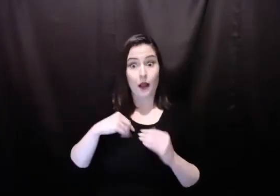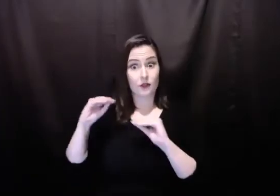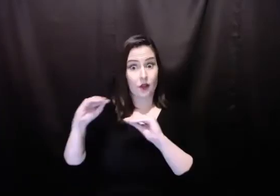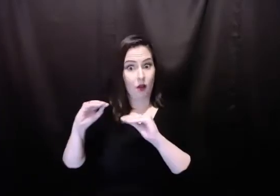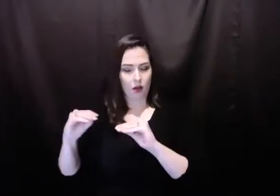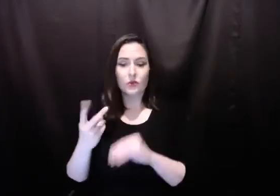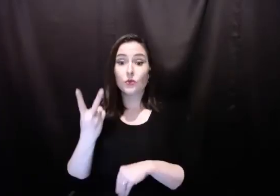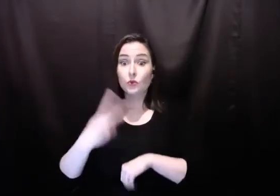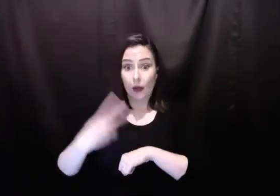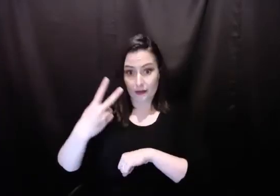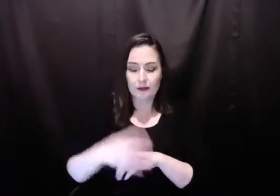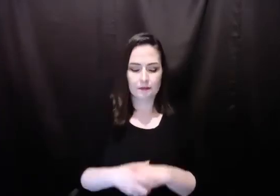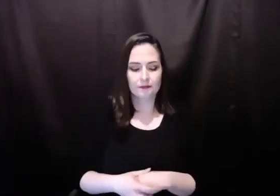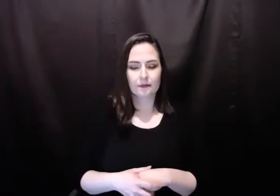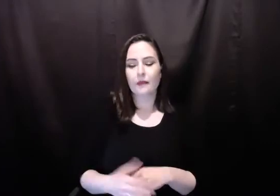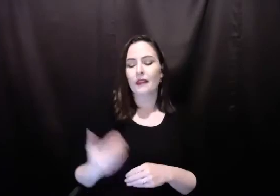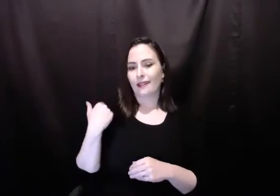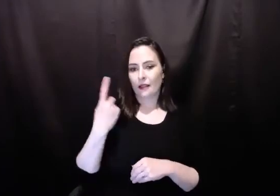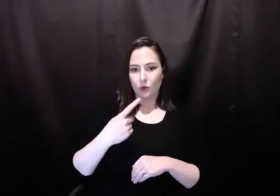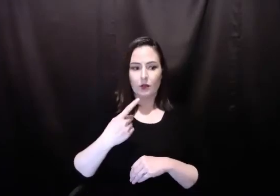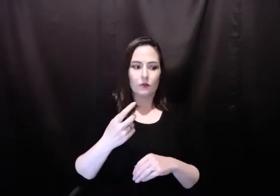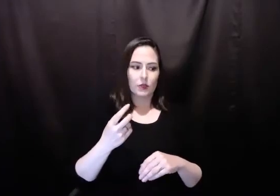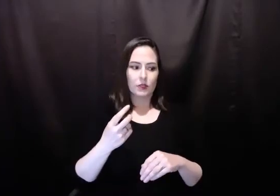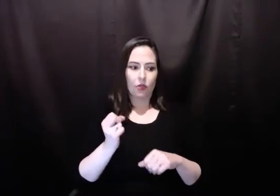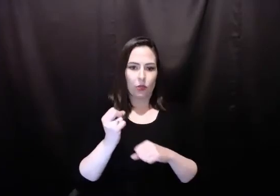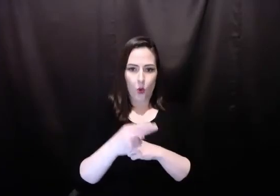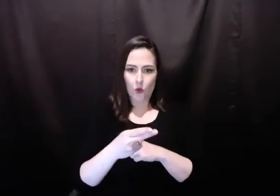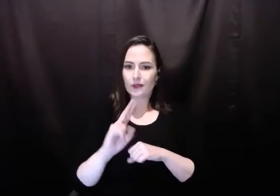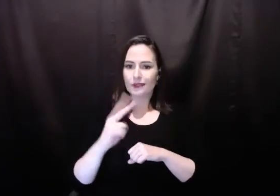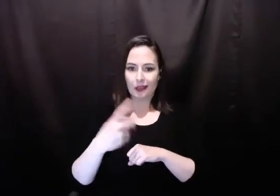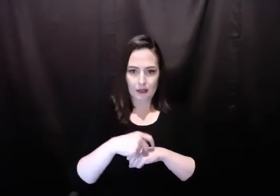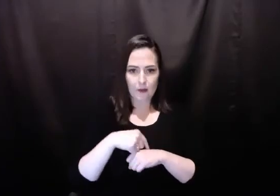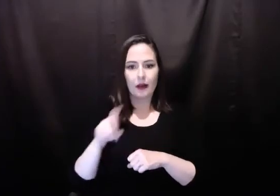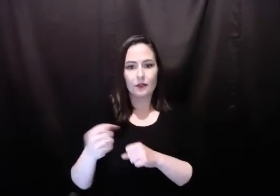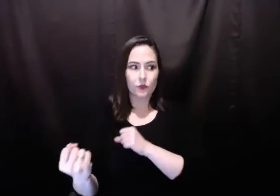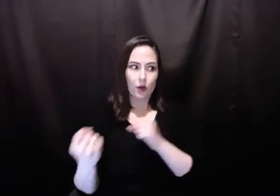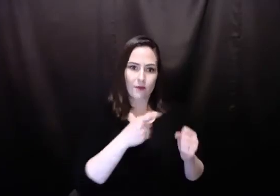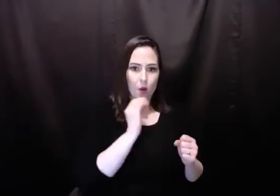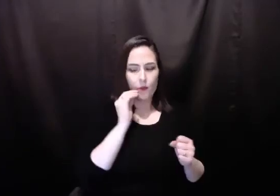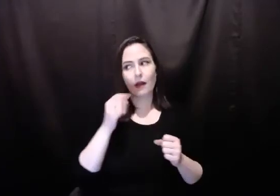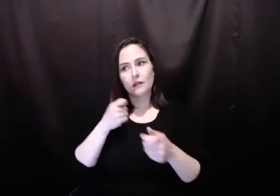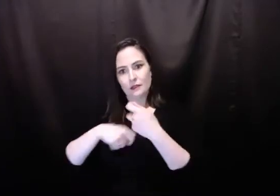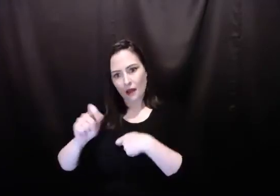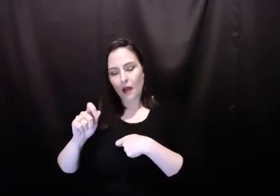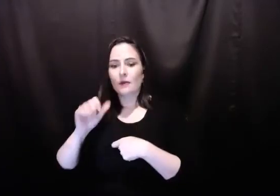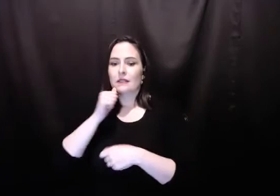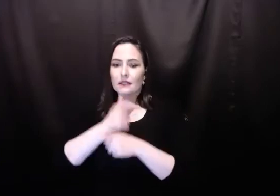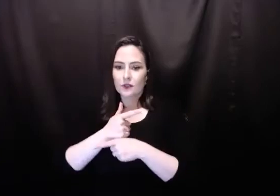Sister Colette had to come in. I had to drive the kid home. And when I came back, I thought, you know what, Kathy? Sit on the steps here. Just